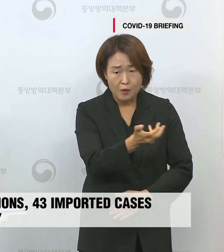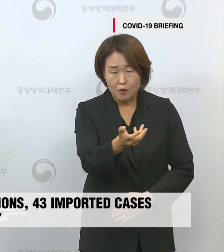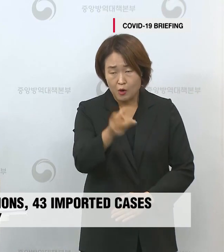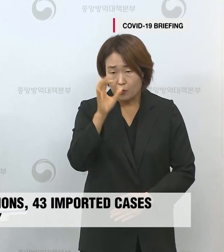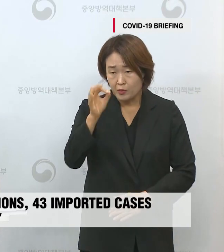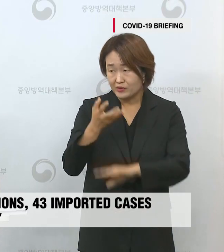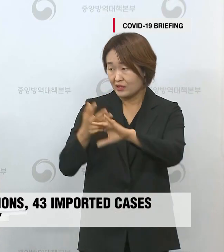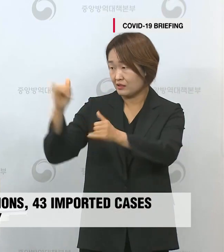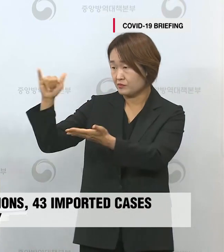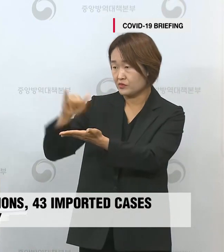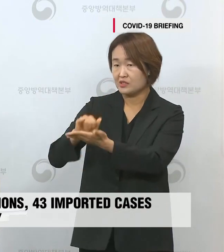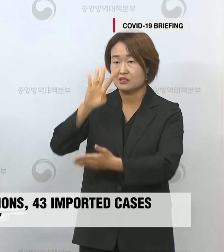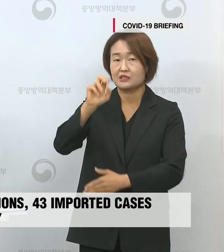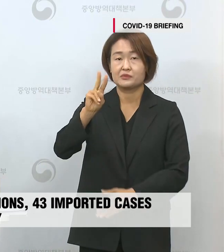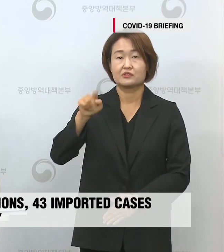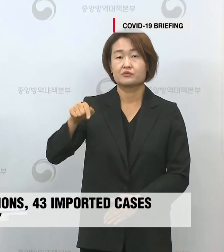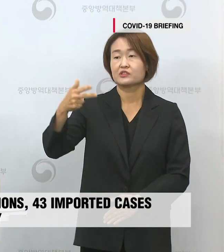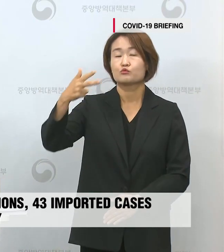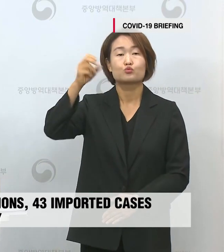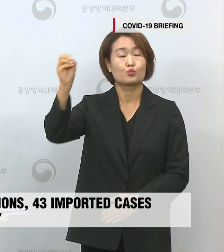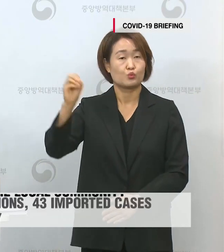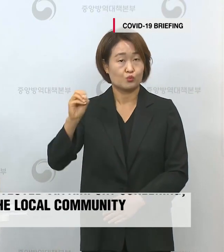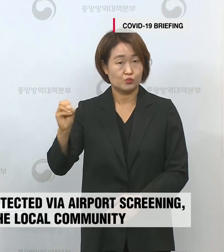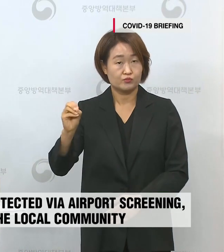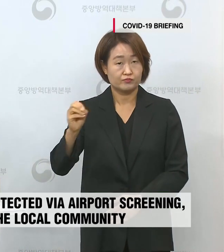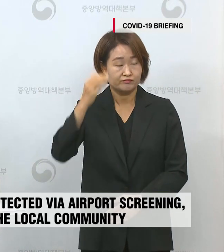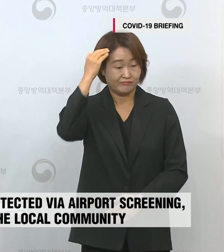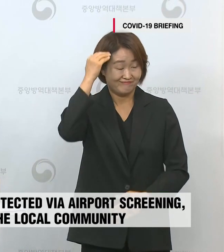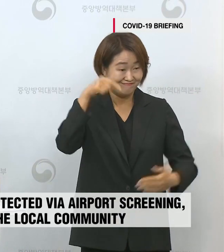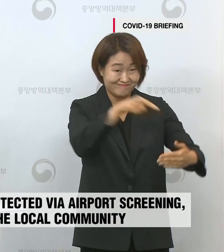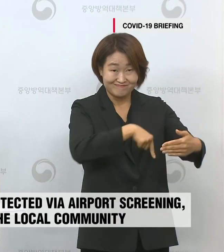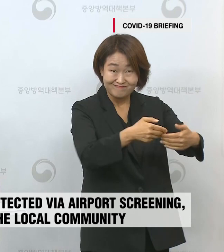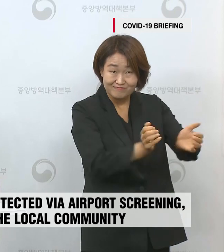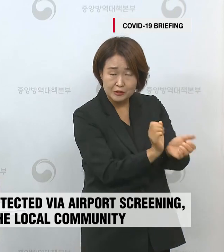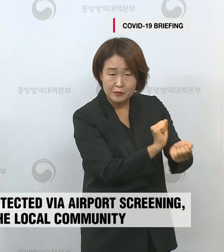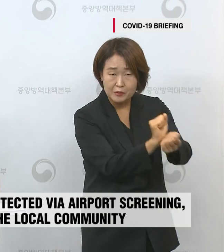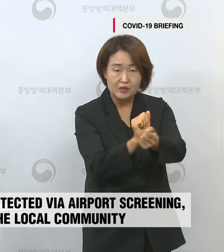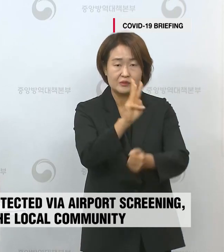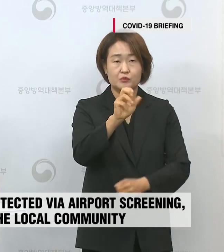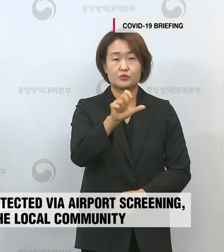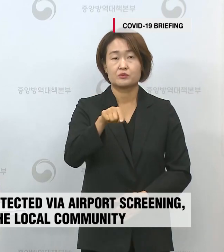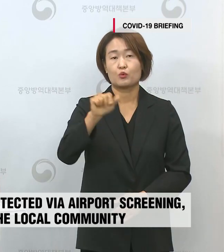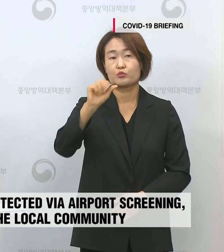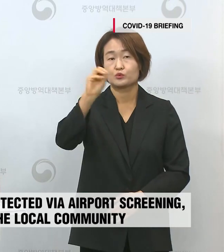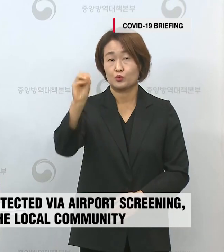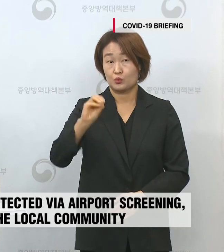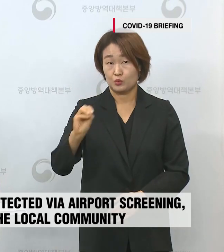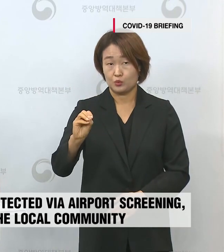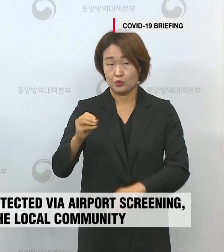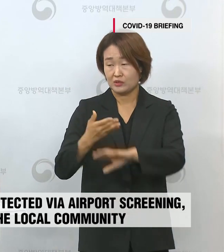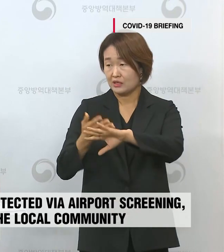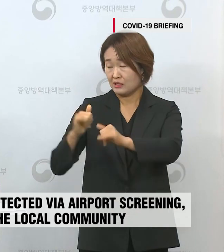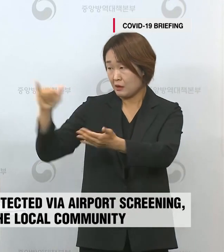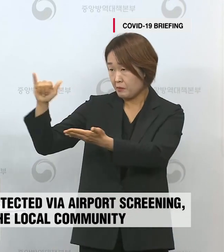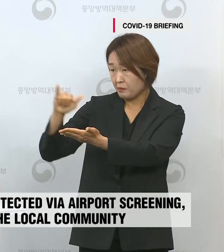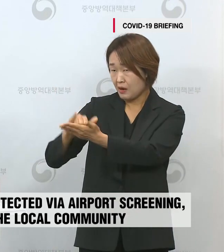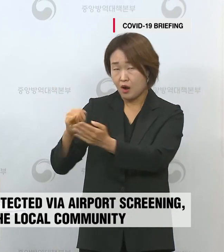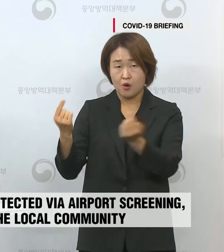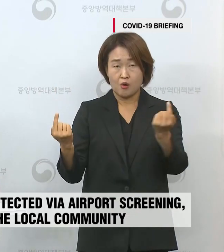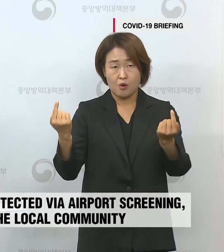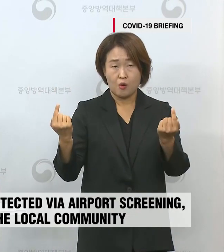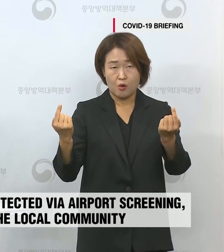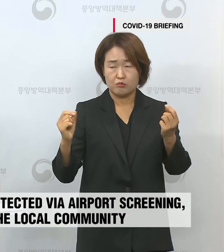we looked into the sources of infection, and 42% were the imported